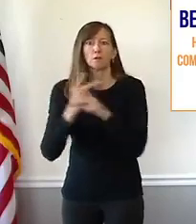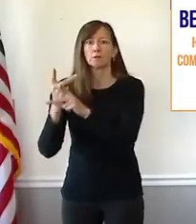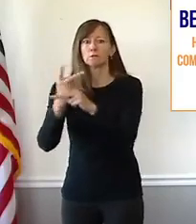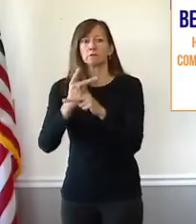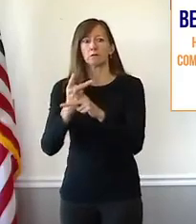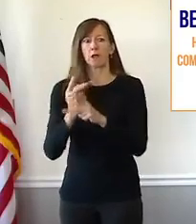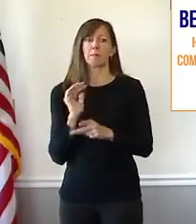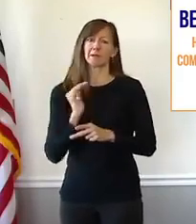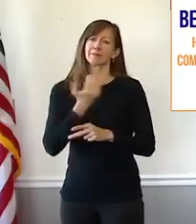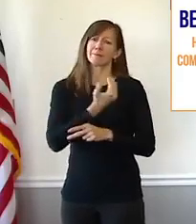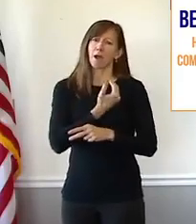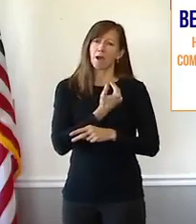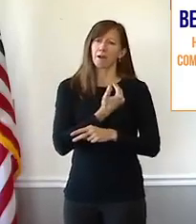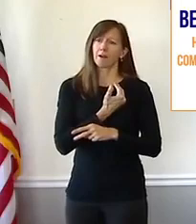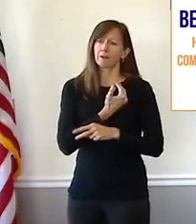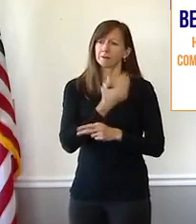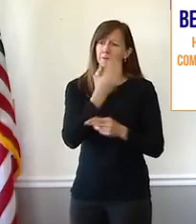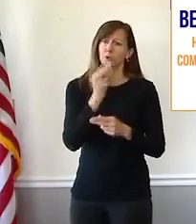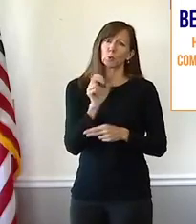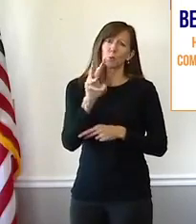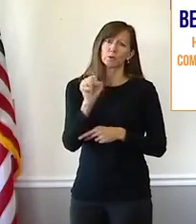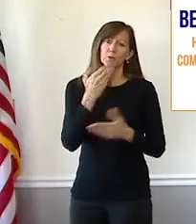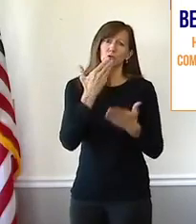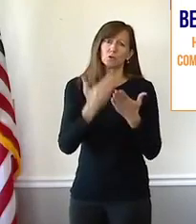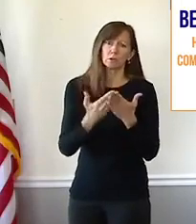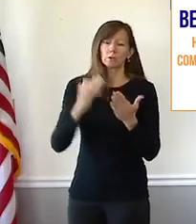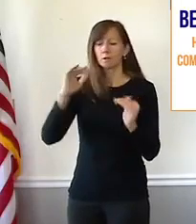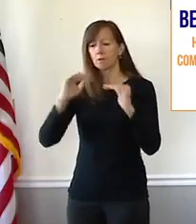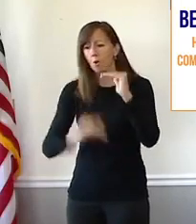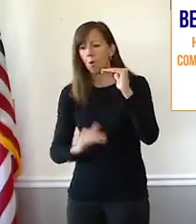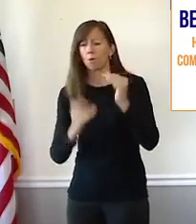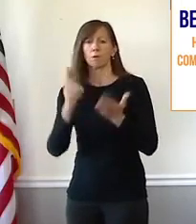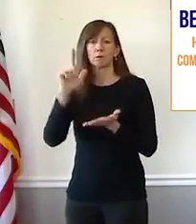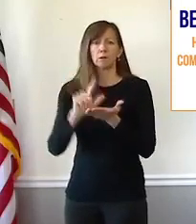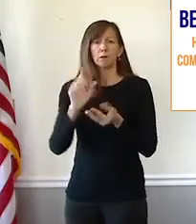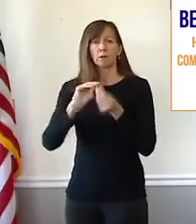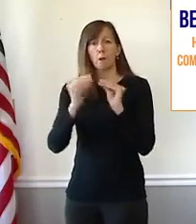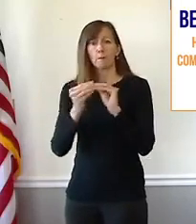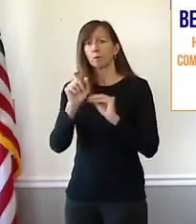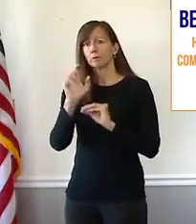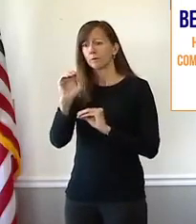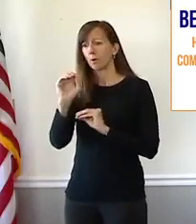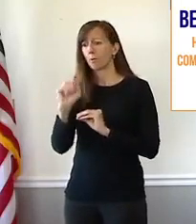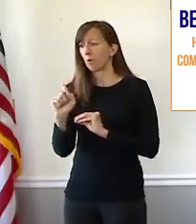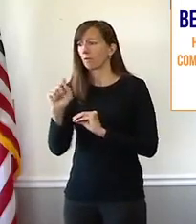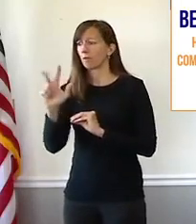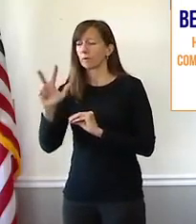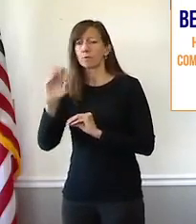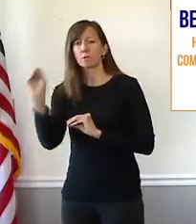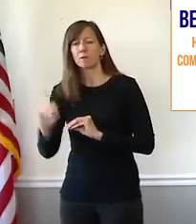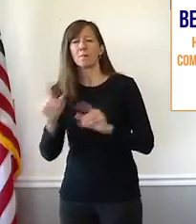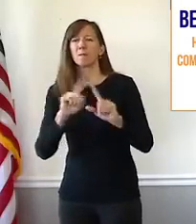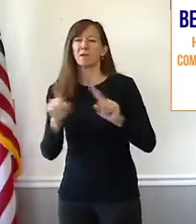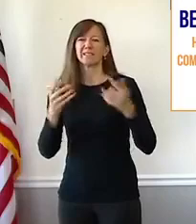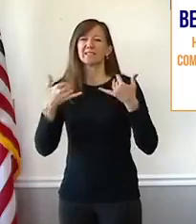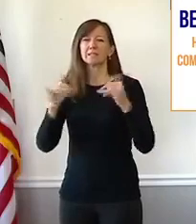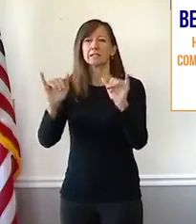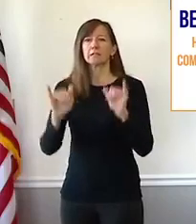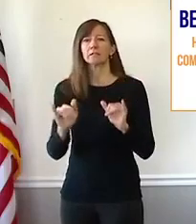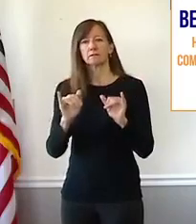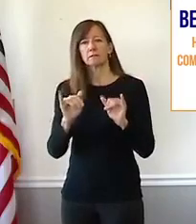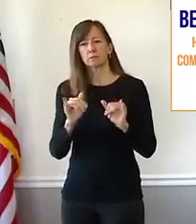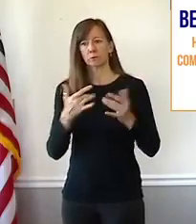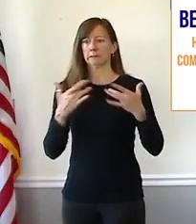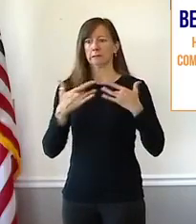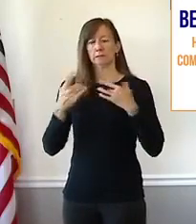that. But this is a time to remain committed to being considerate to one another's health. And whether it's these clusters that